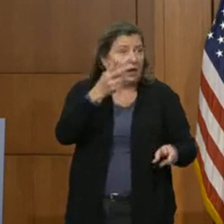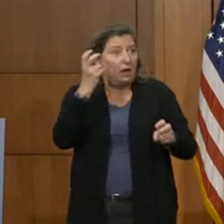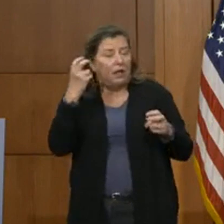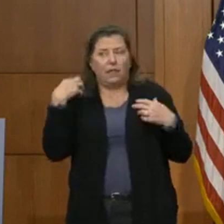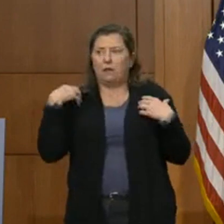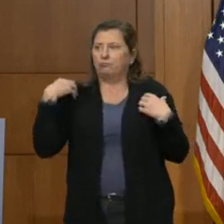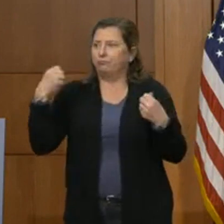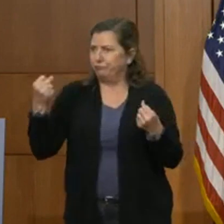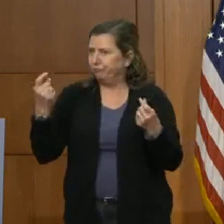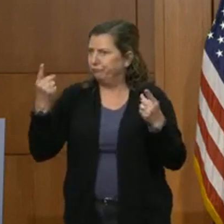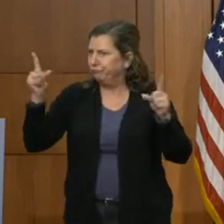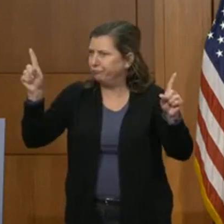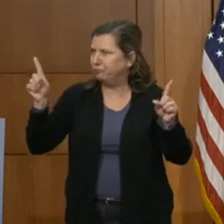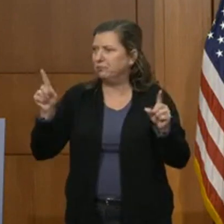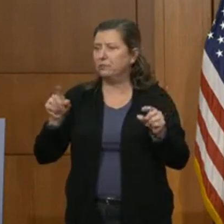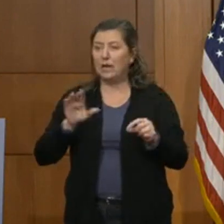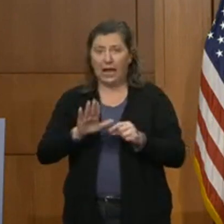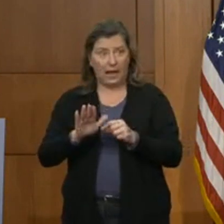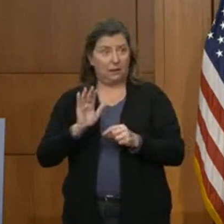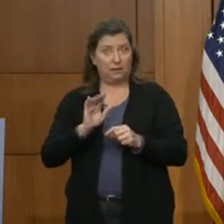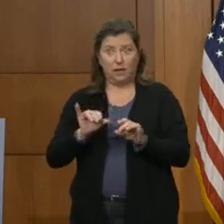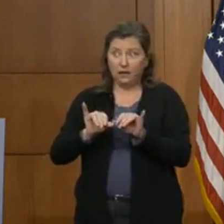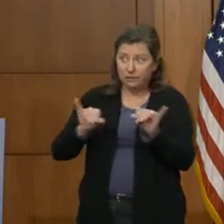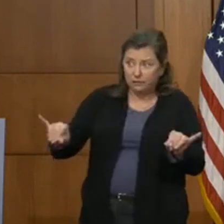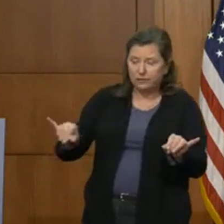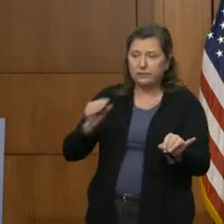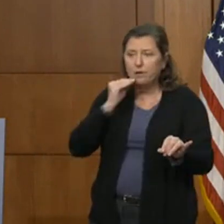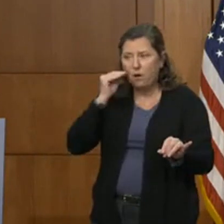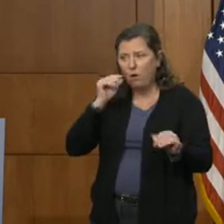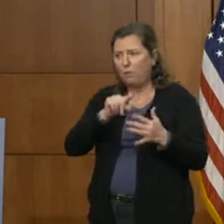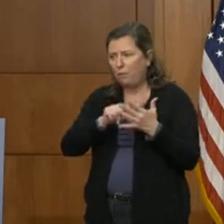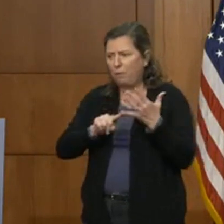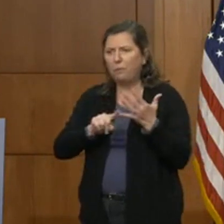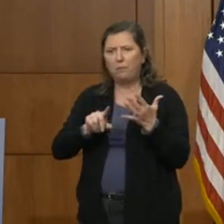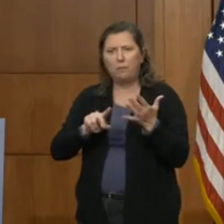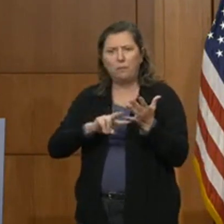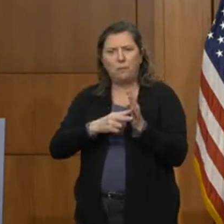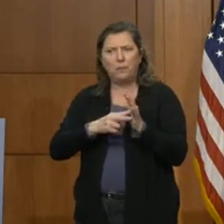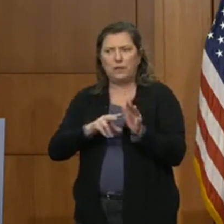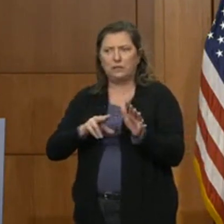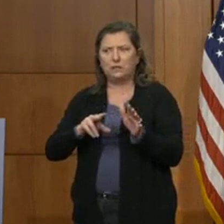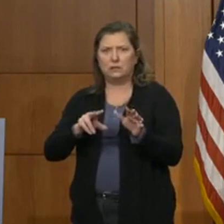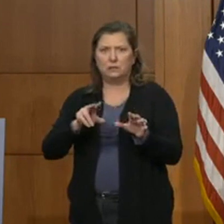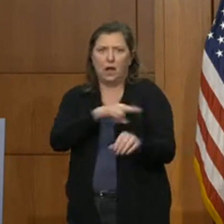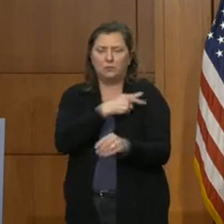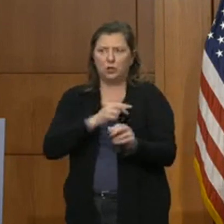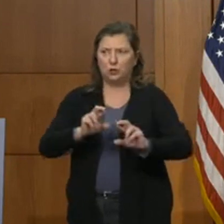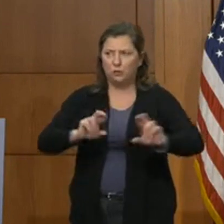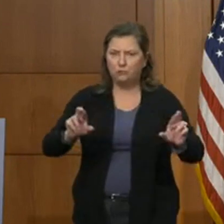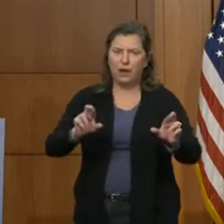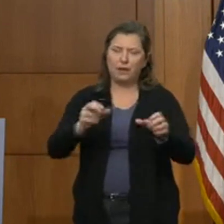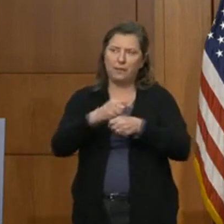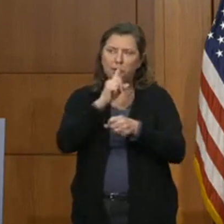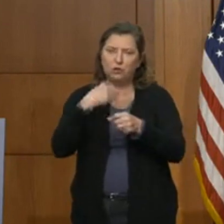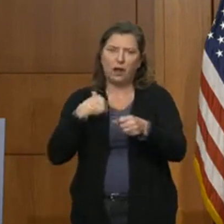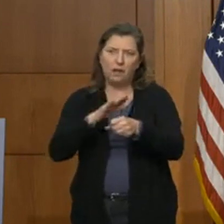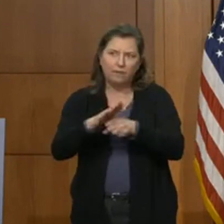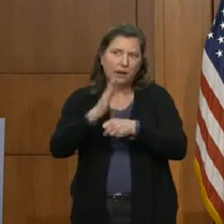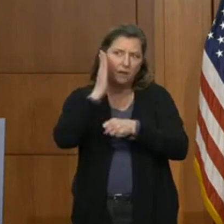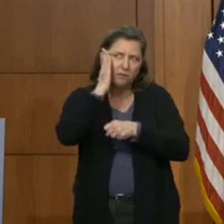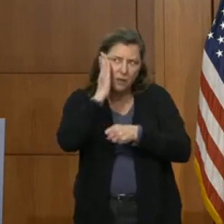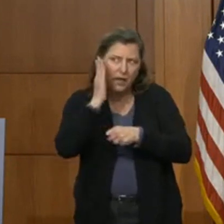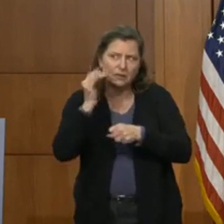restrictions were meant to do what you just said, allow hospitals to prepare bed space and facilities